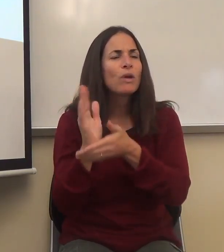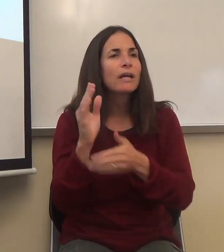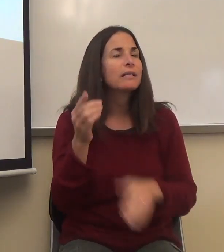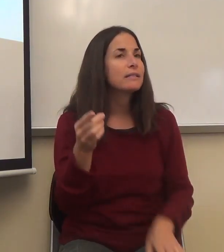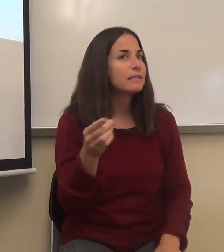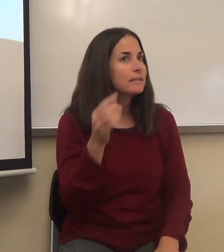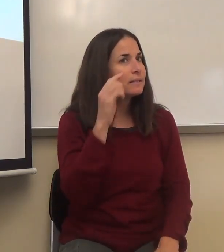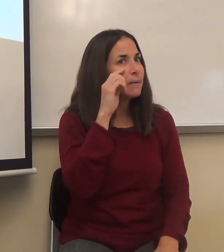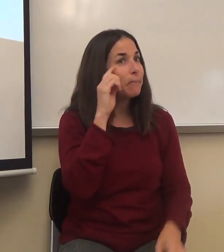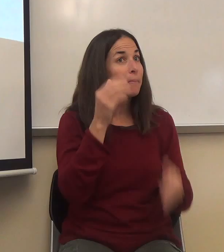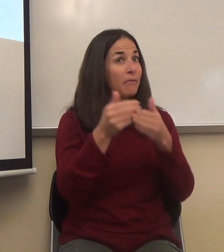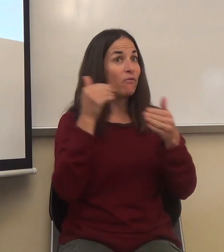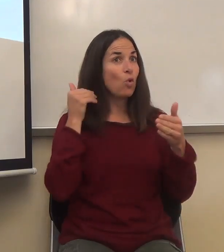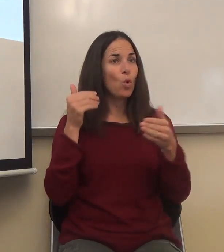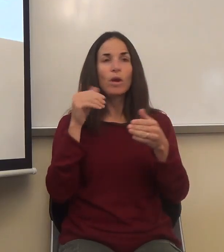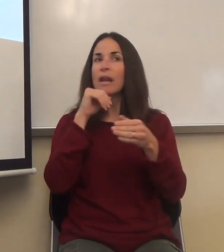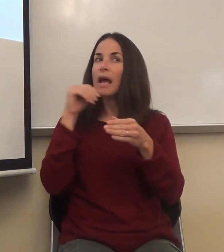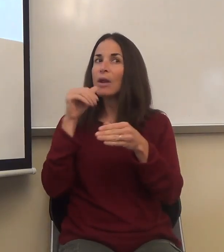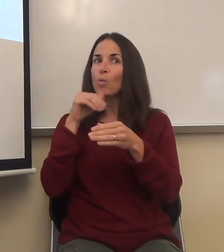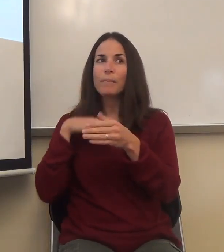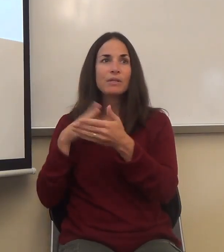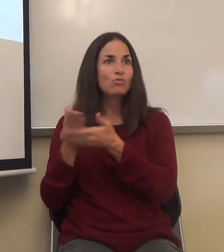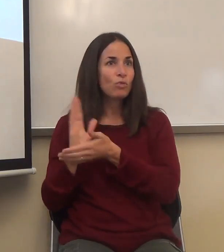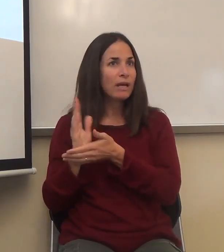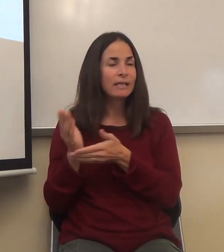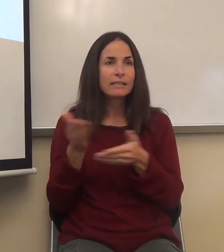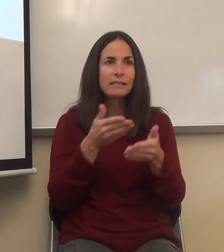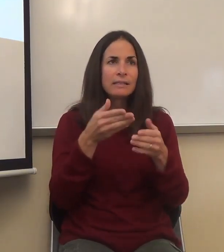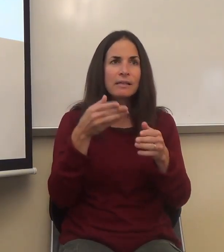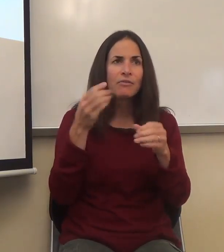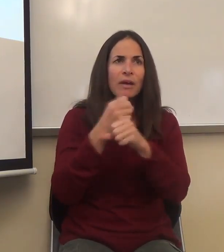before started that. fighting for that. Sandra?